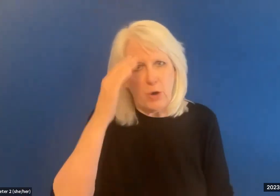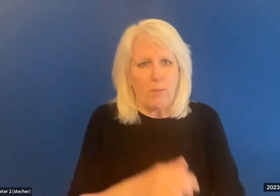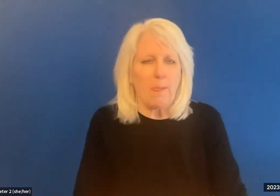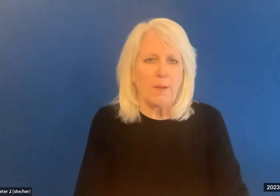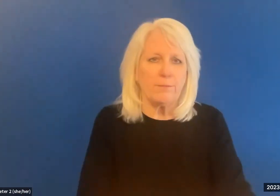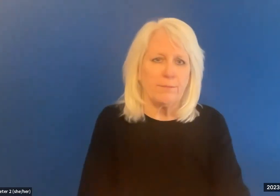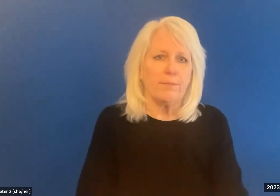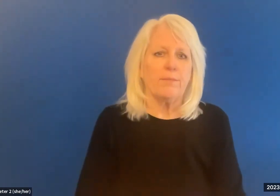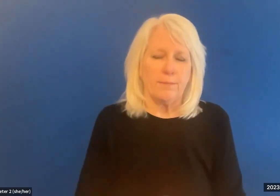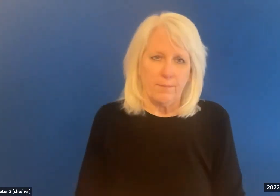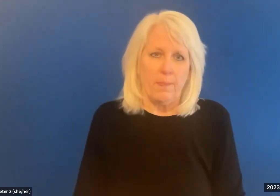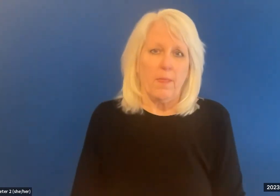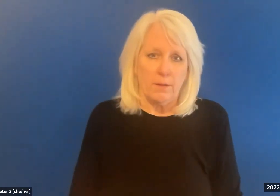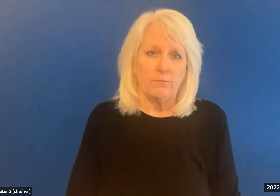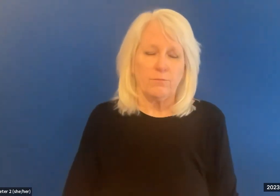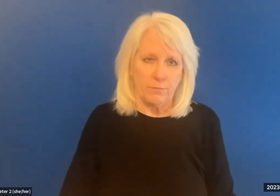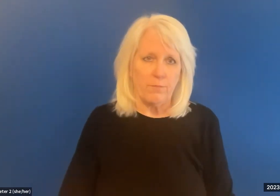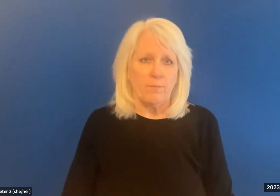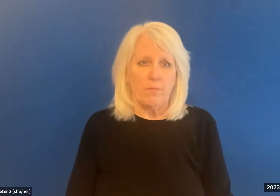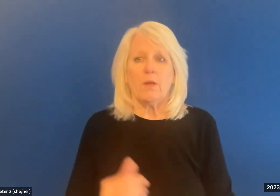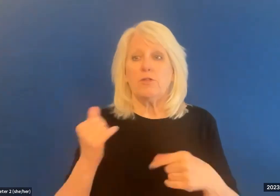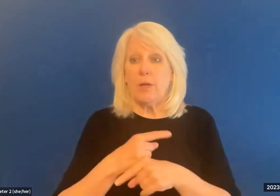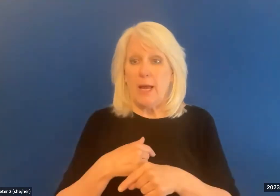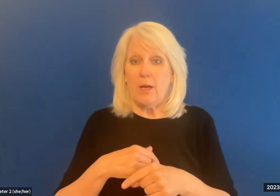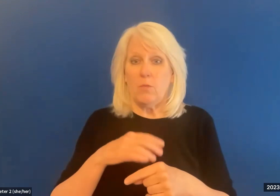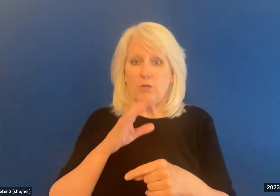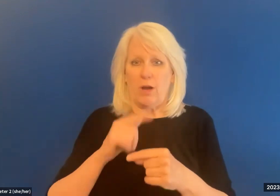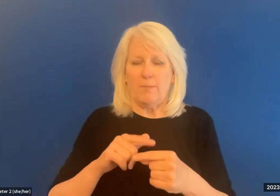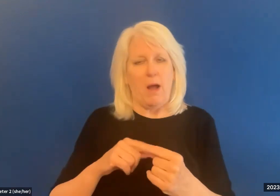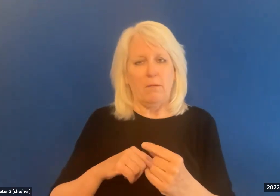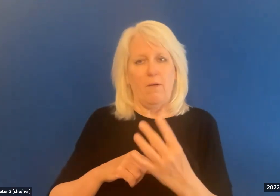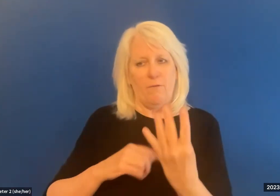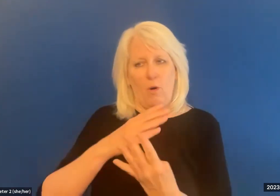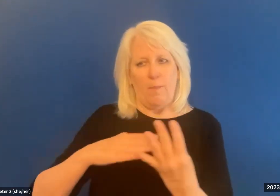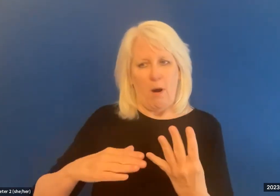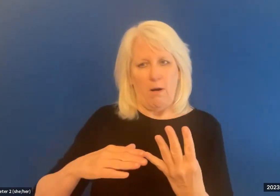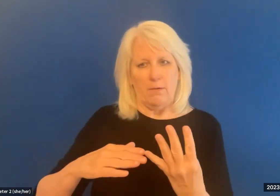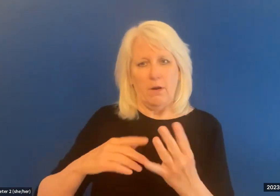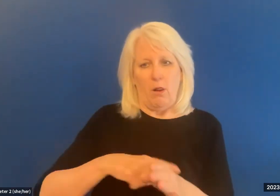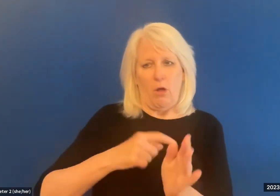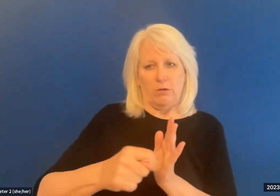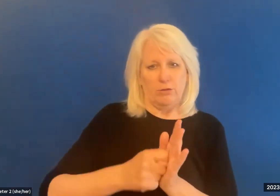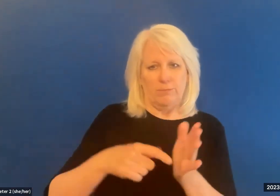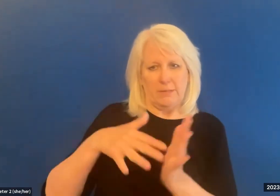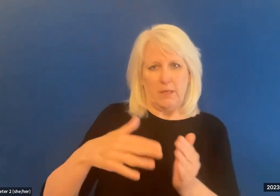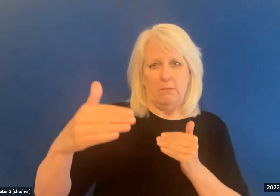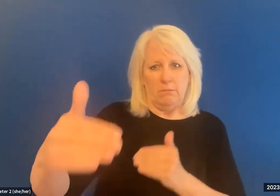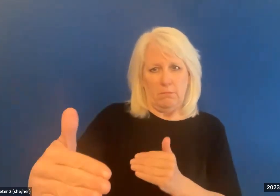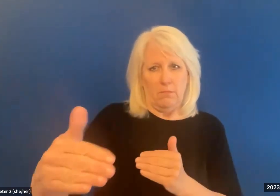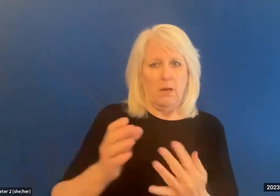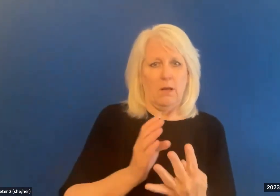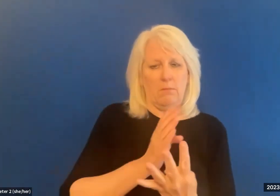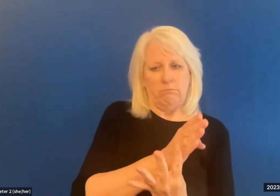The study we are discussing today was a third wave of a four-part longitudinal prevalence study of institutionally reported